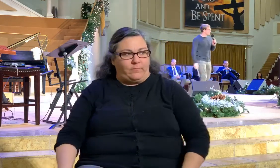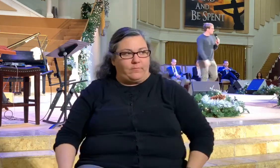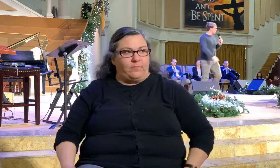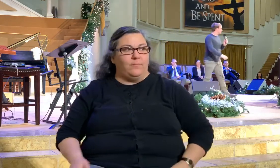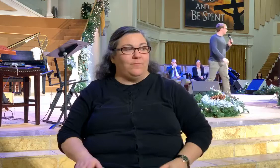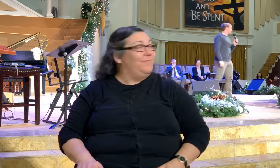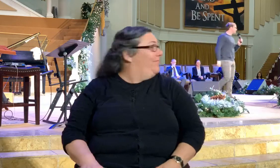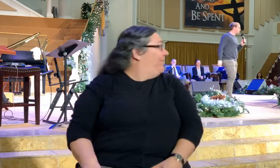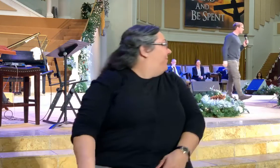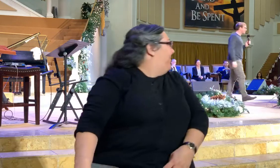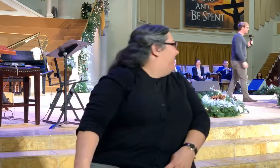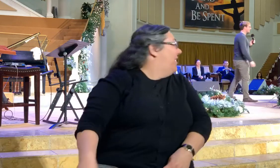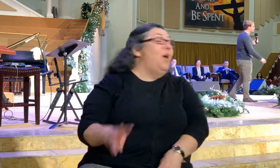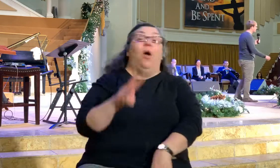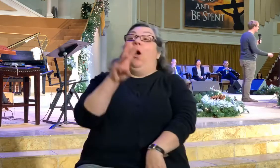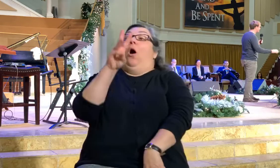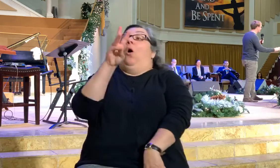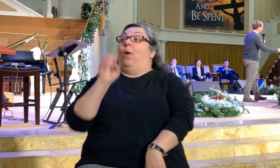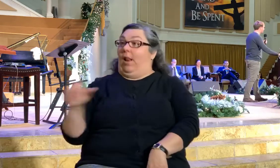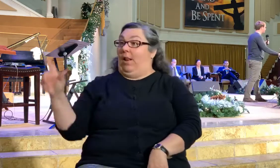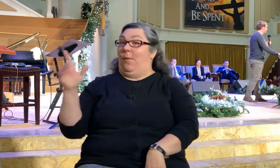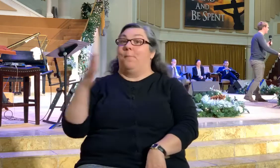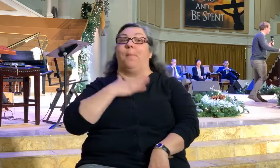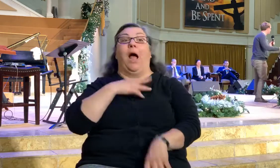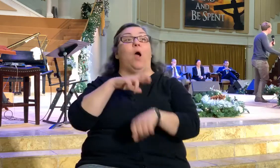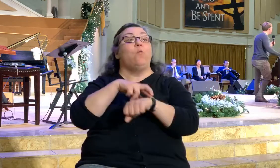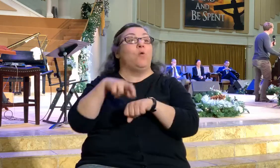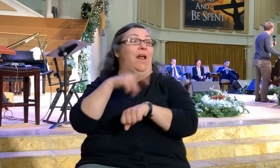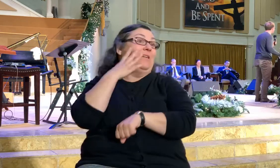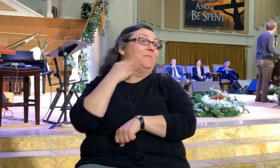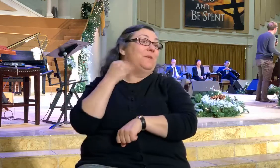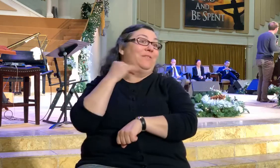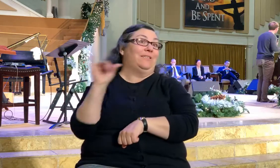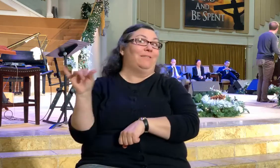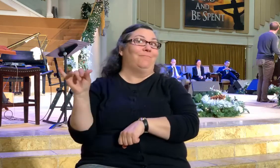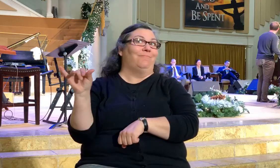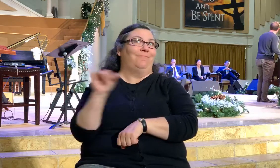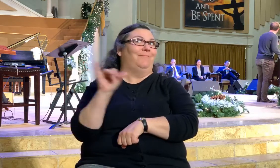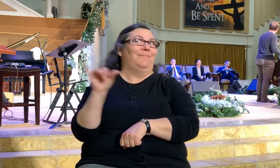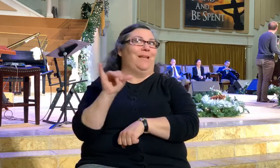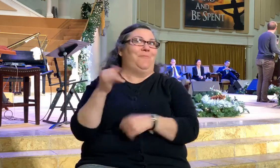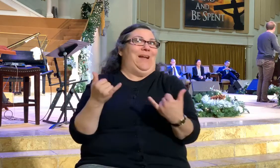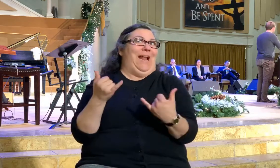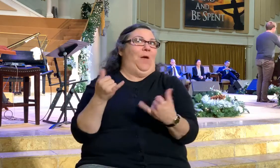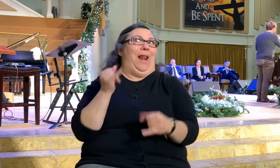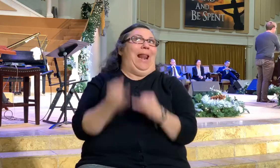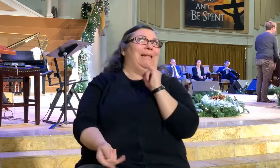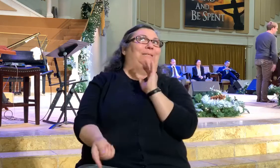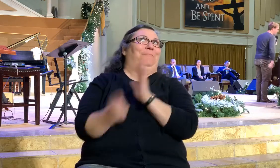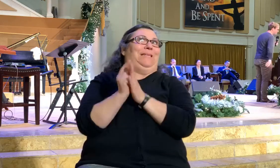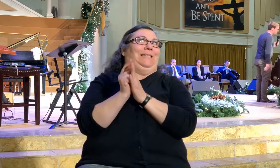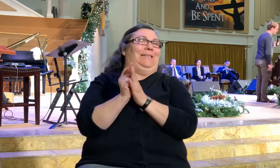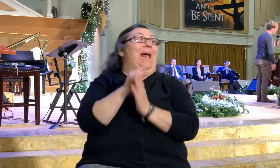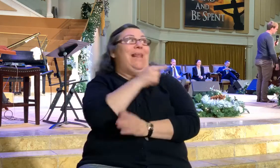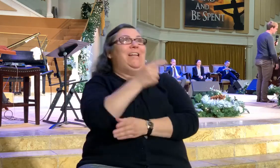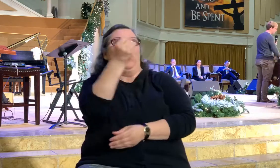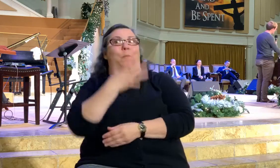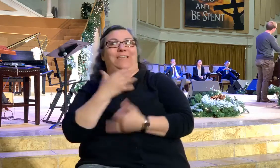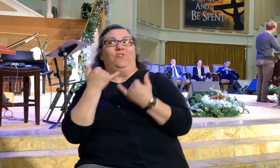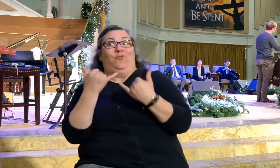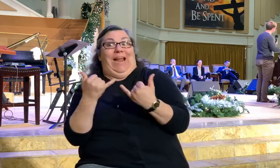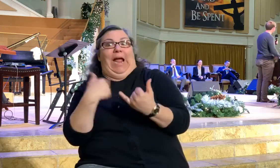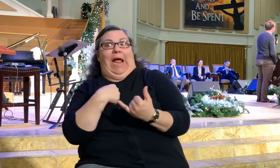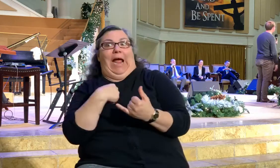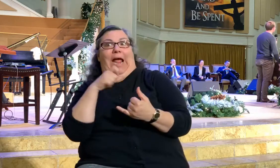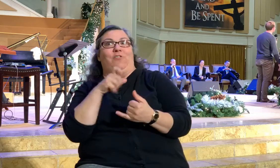Well, my Roatan experience was kind of like this, last minute. They just told me last minute that I was speaking, so I